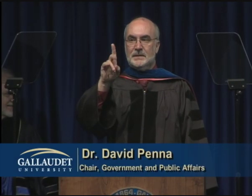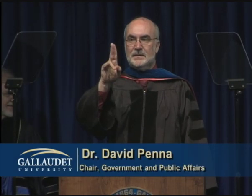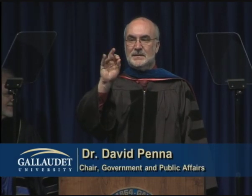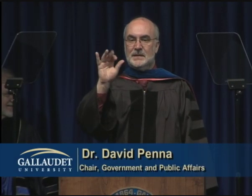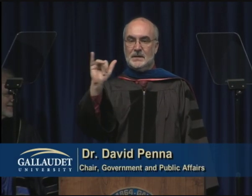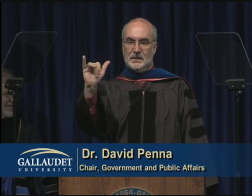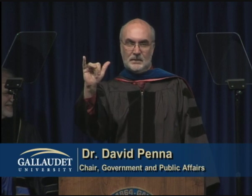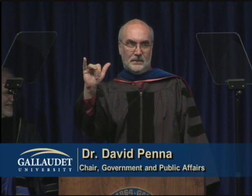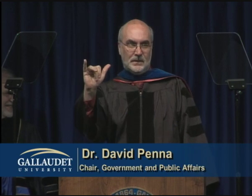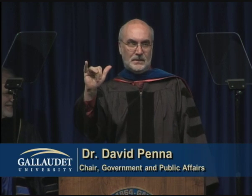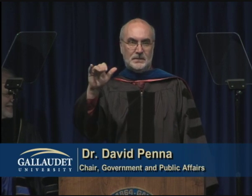Will Dr. Francis Duffy,